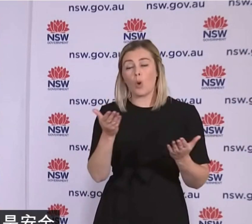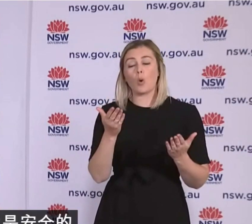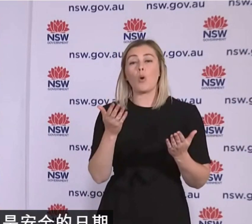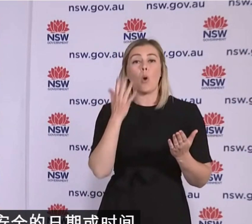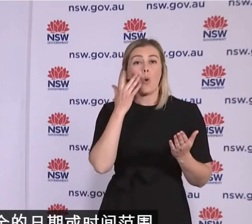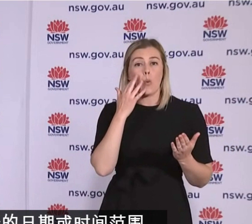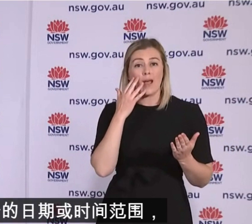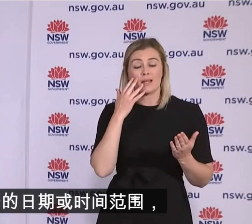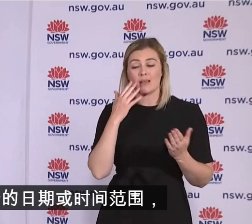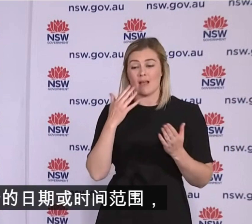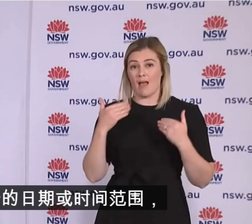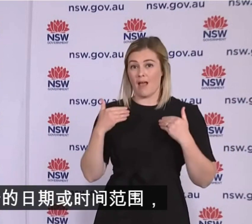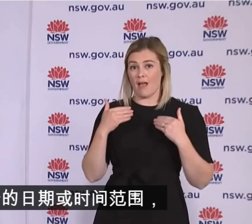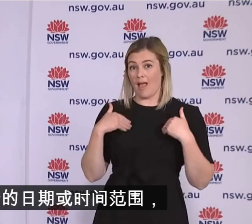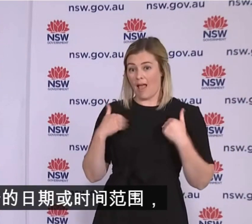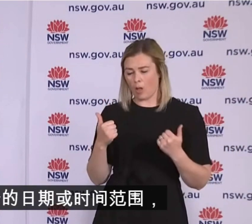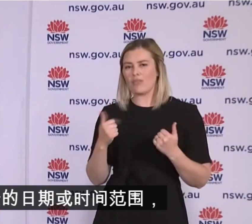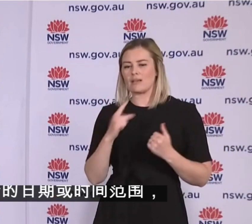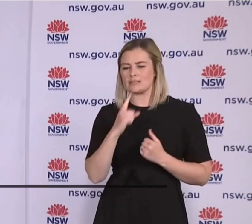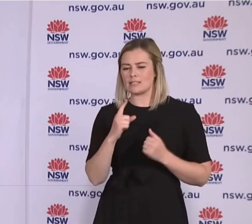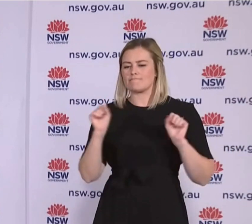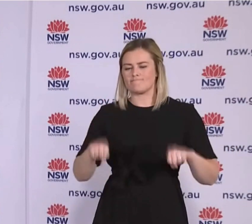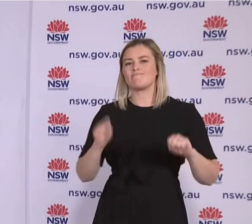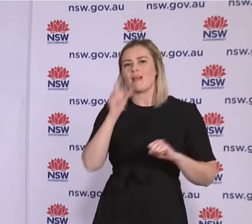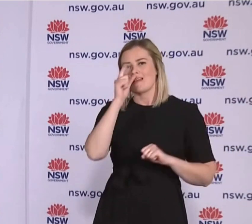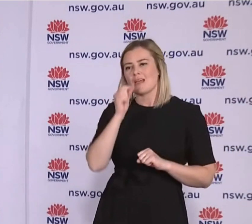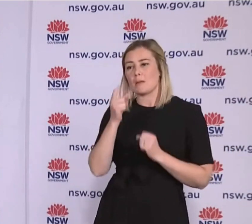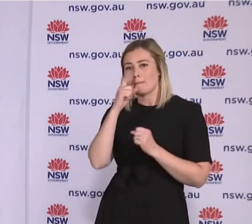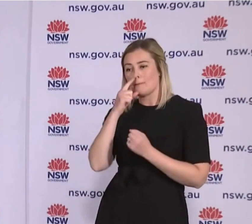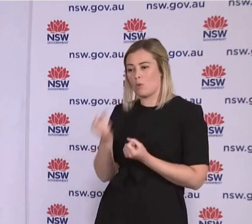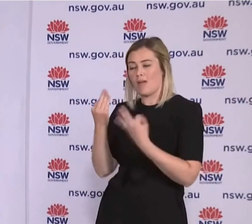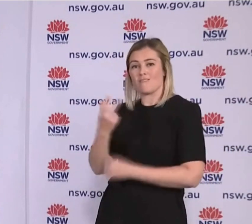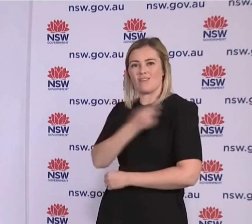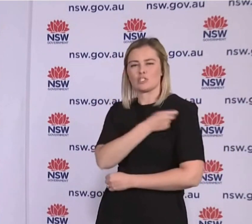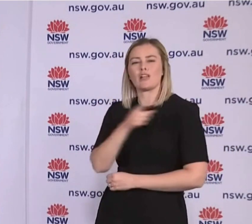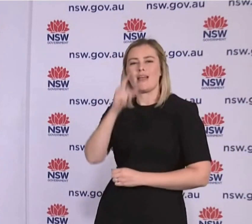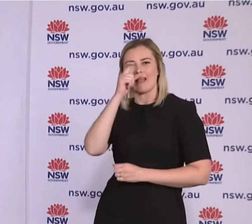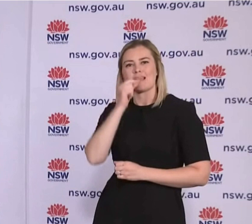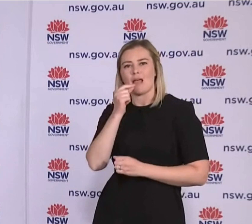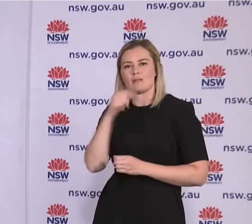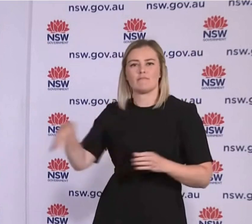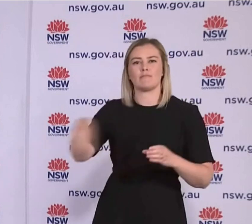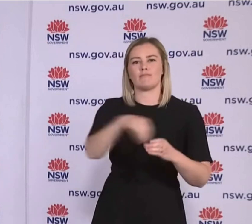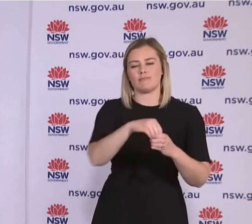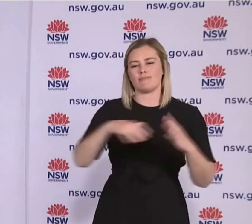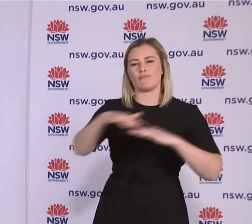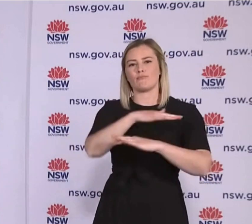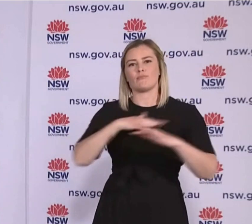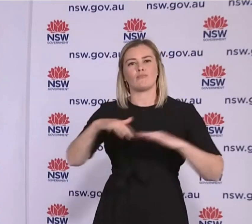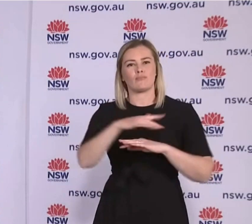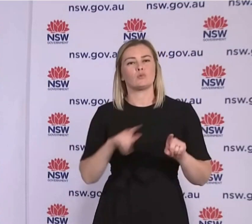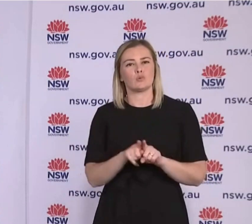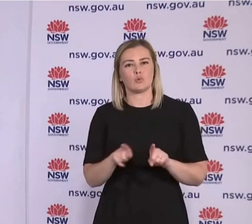to us it's safe for others to participate in events. But I also want to make this point clear, which I've made for a number of weeks now. There could be